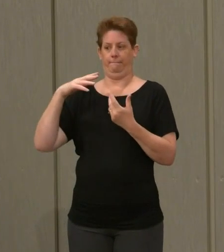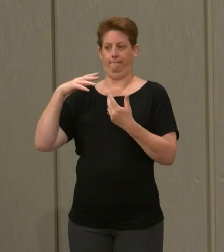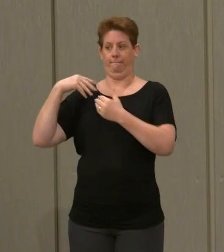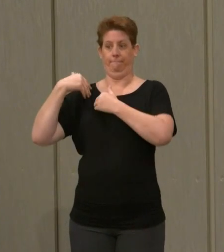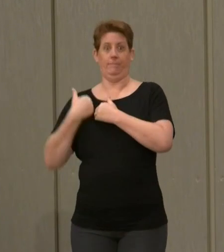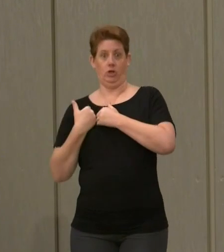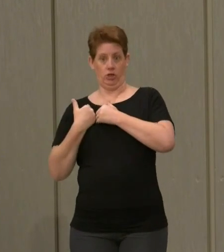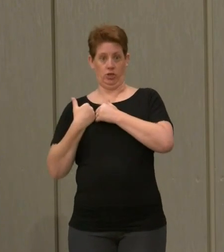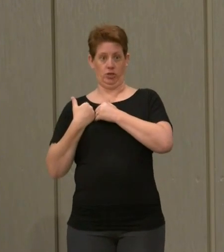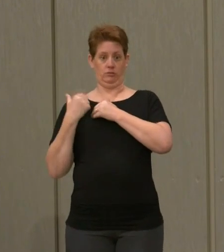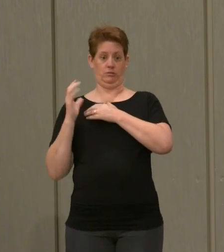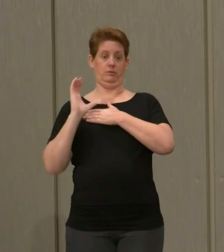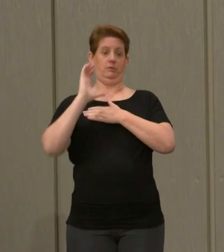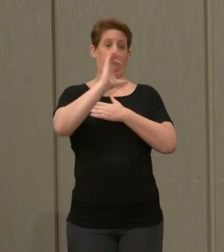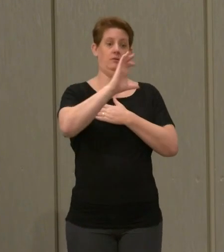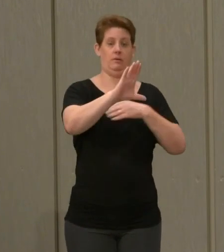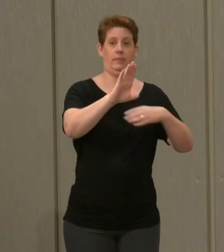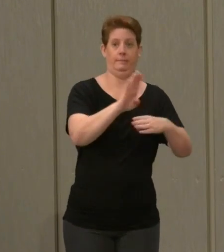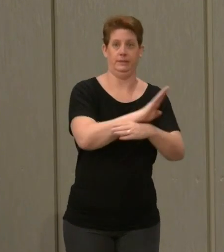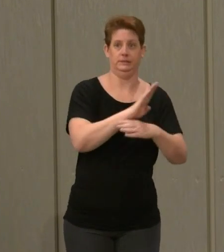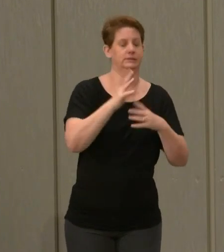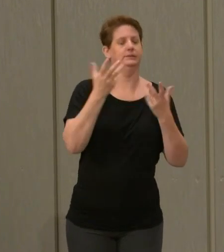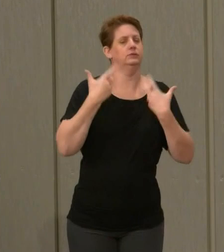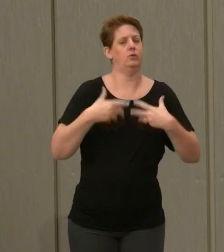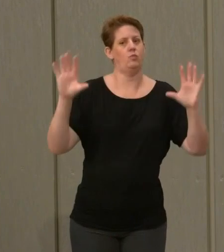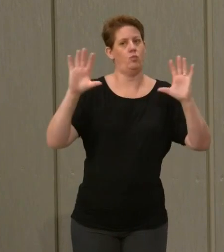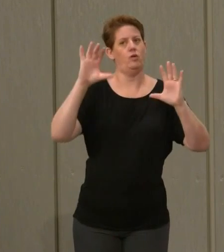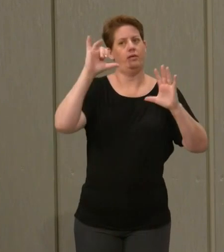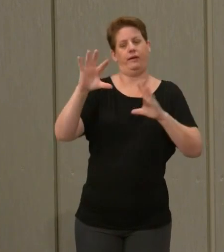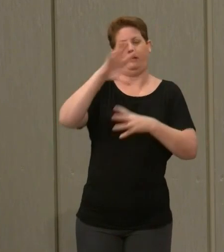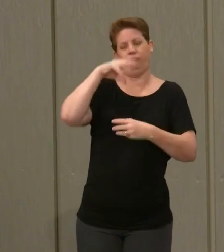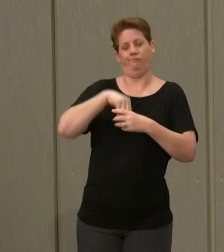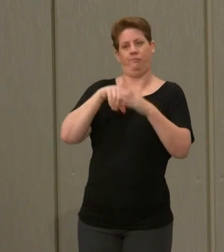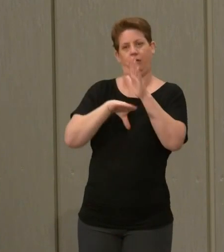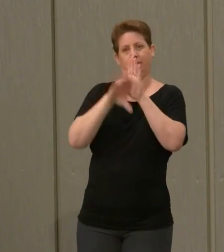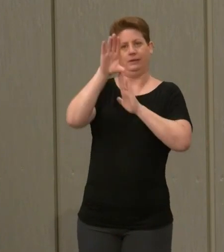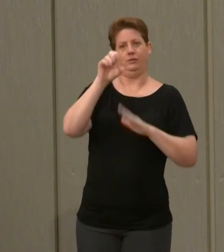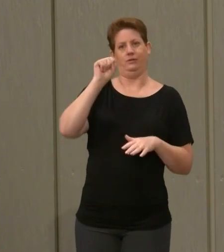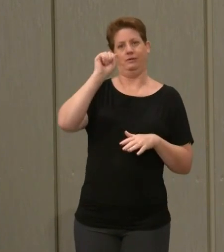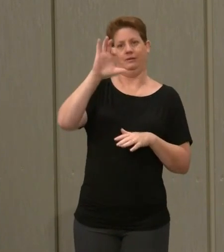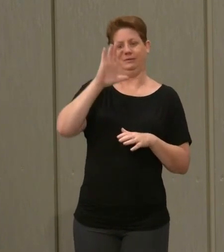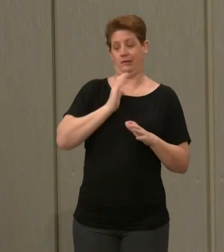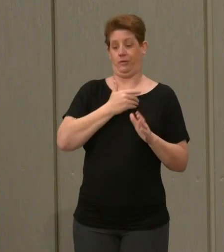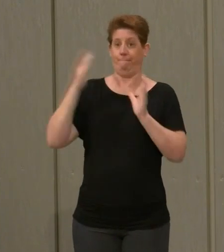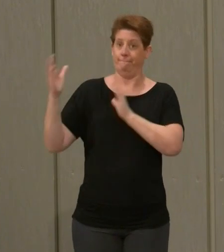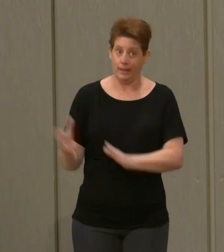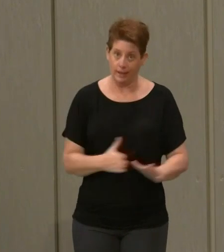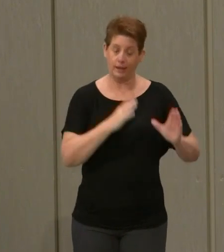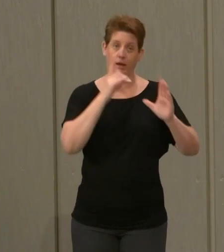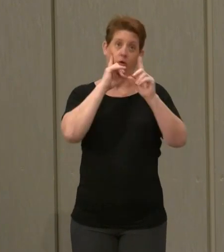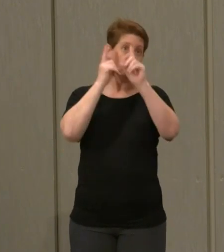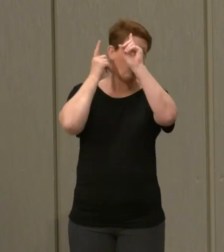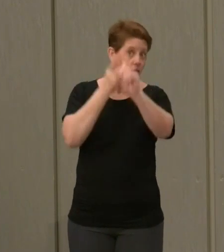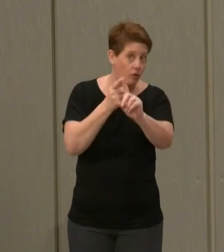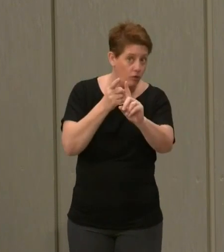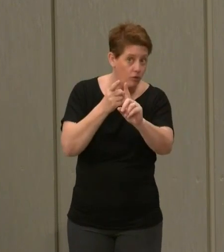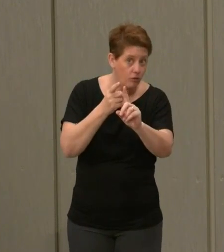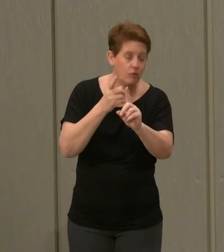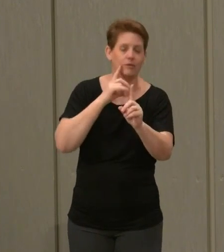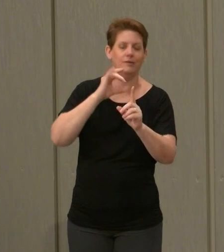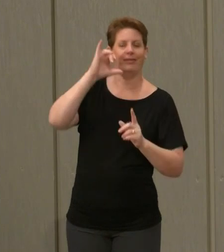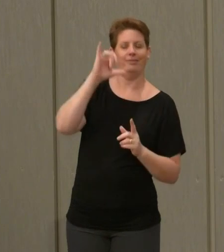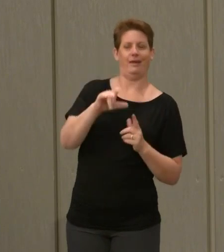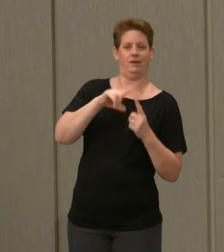back on the businesses. So that's a part of Accelerate SC's plan and objectives is to find a way